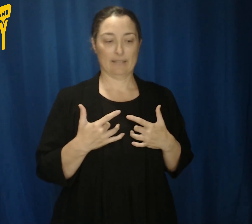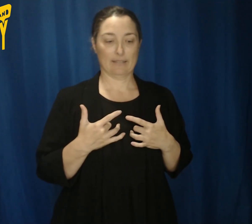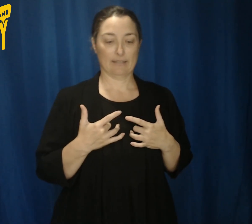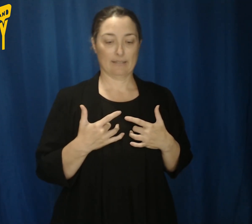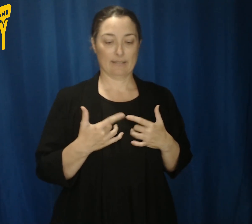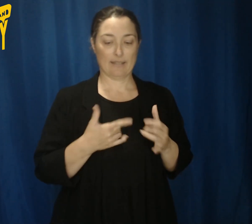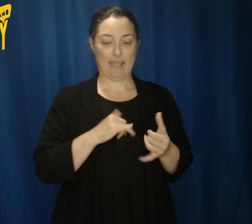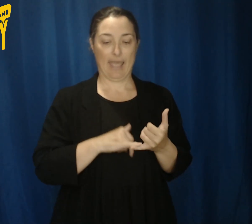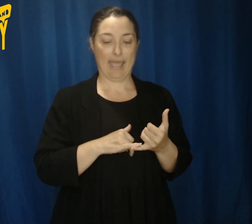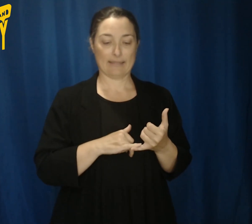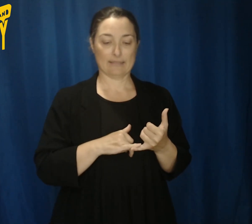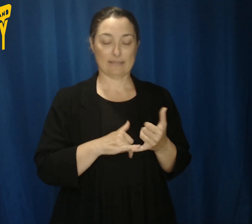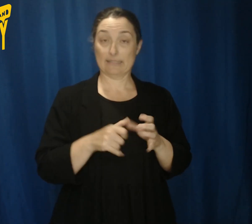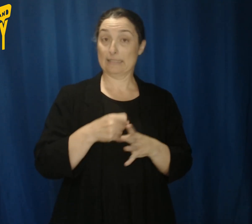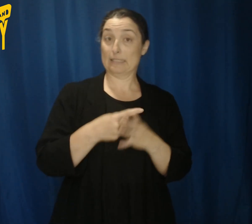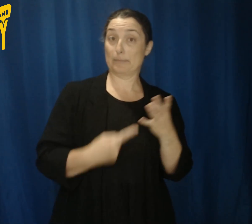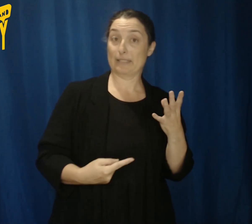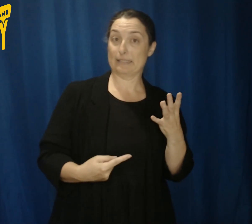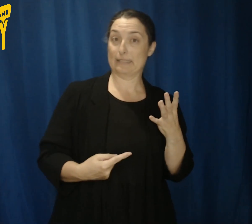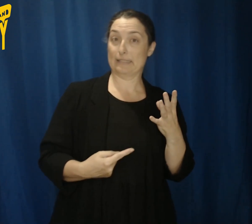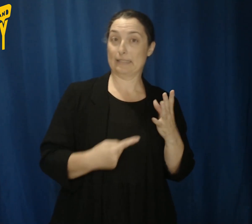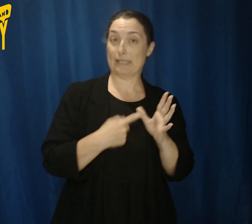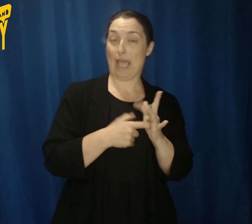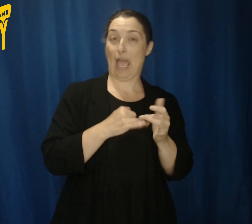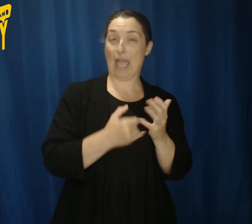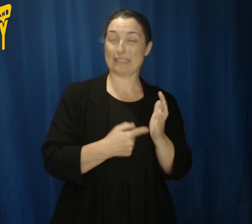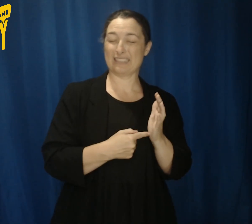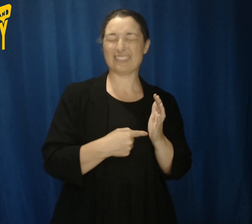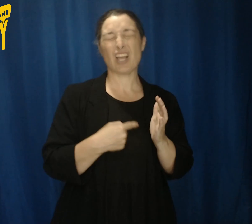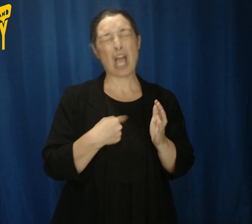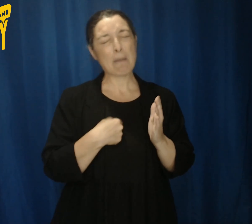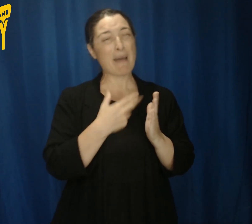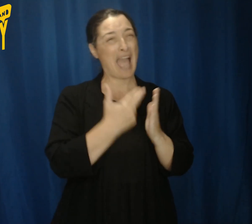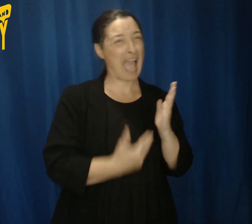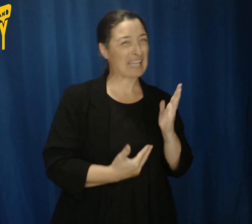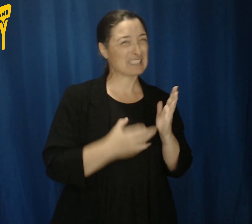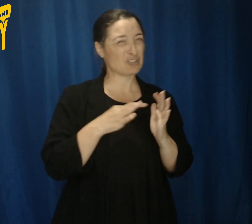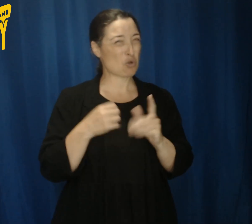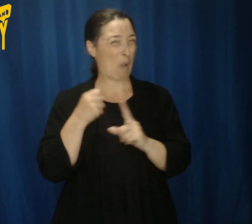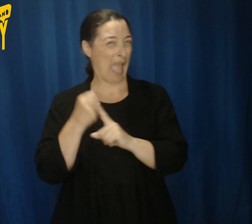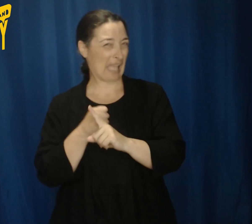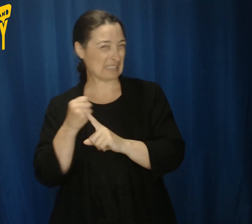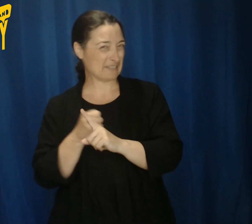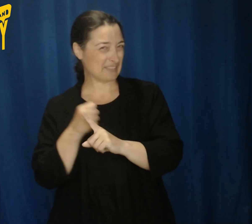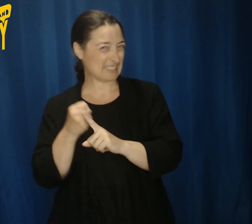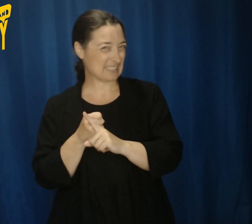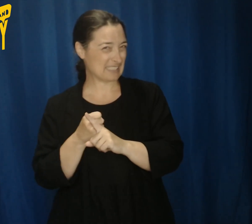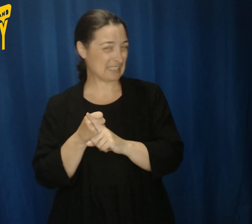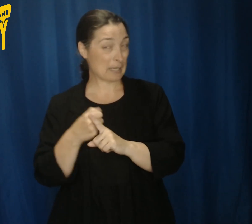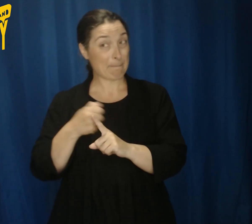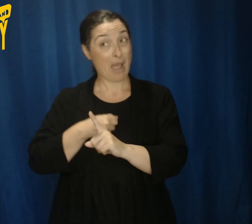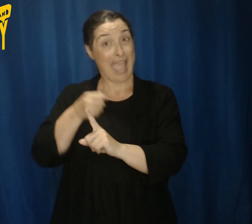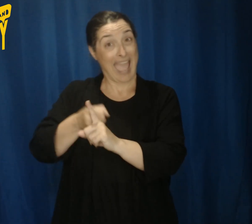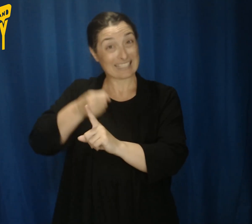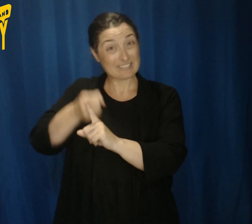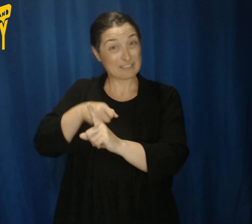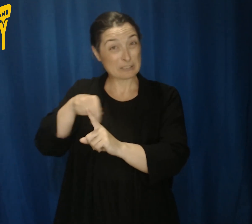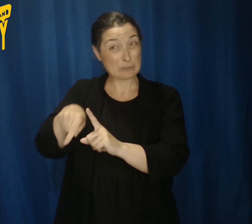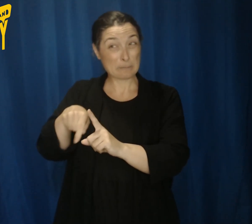artist, and I consider myself more of an artist than an activist. I think sometimes my activism is accidental just because of